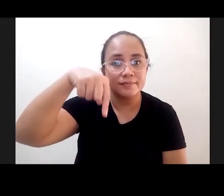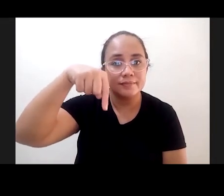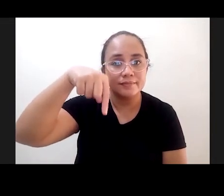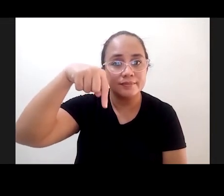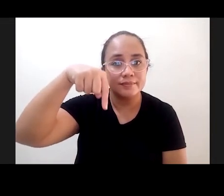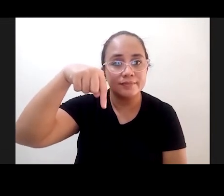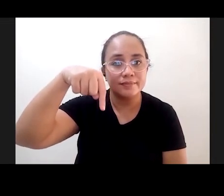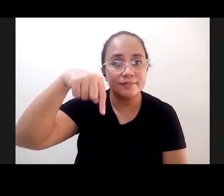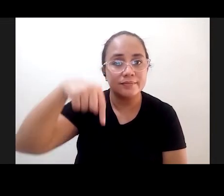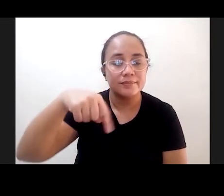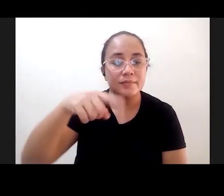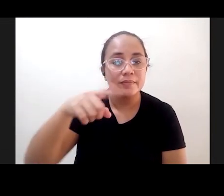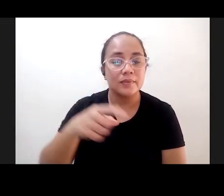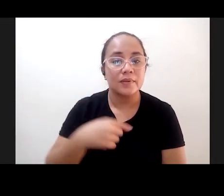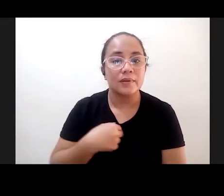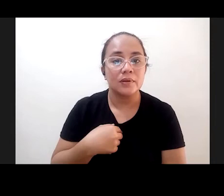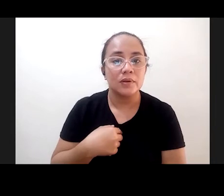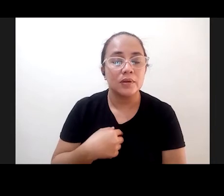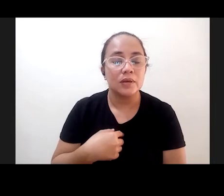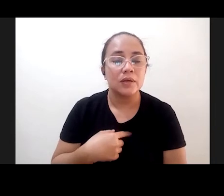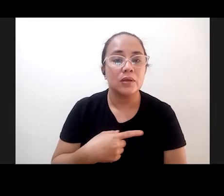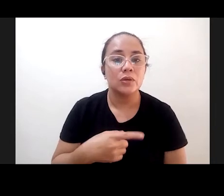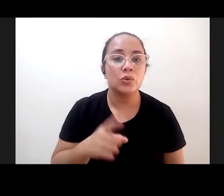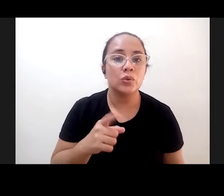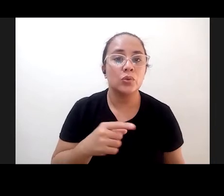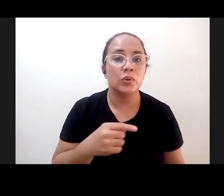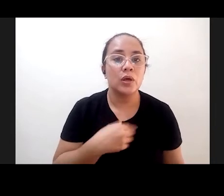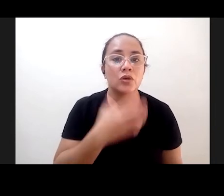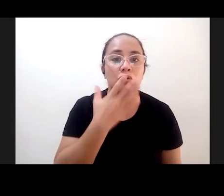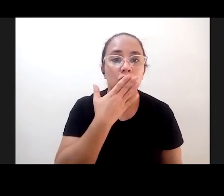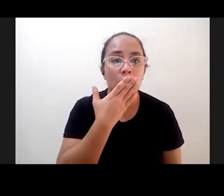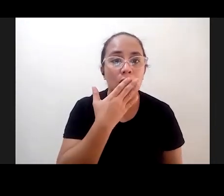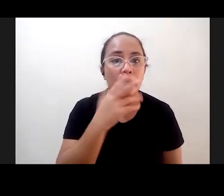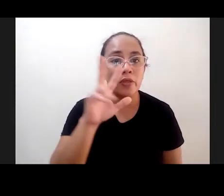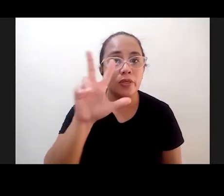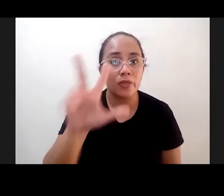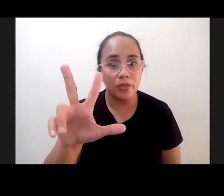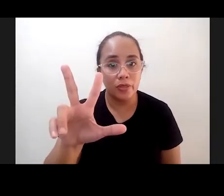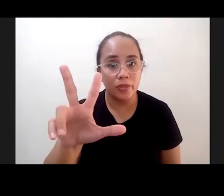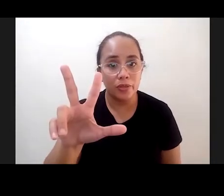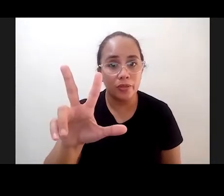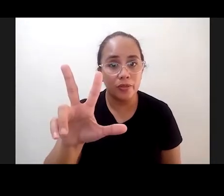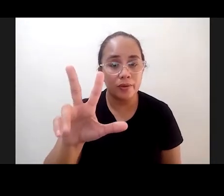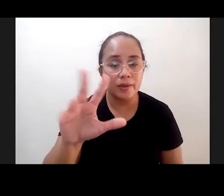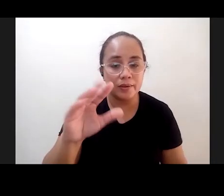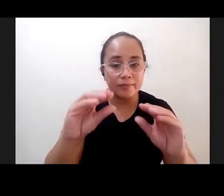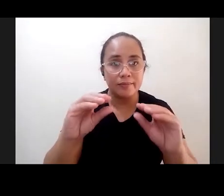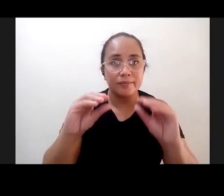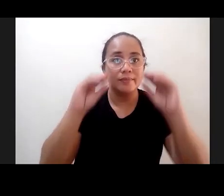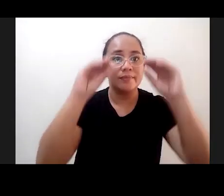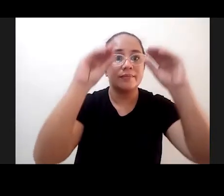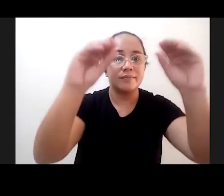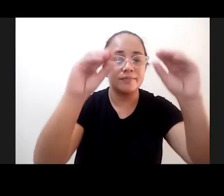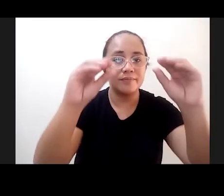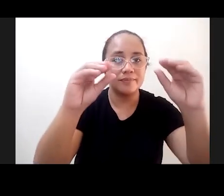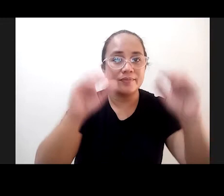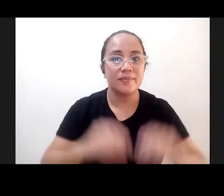So you would put colors 3 up higher. Then you would